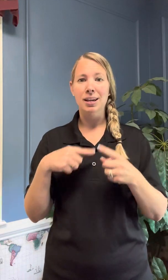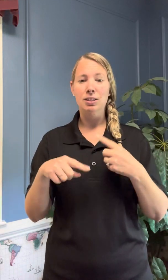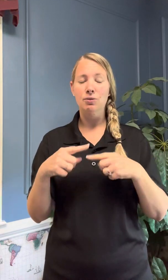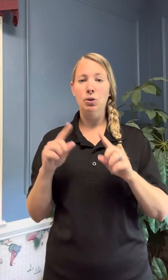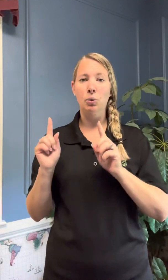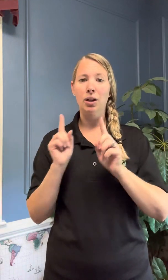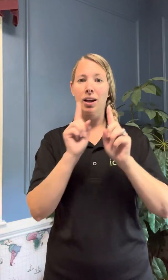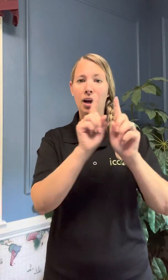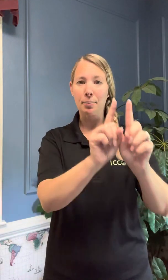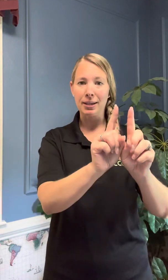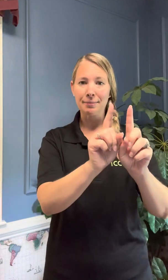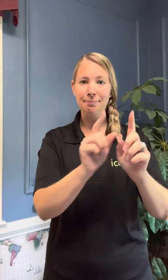for the word accompany.